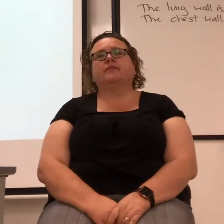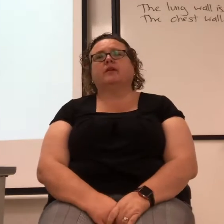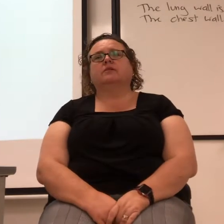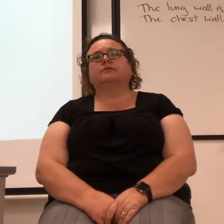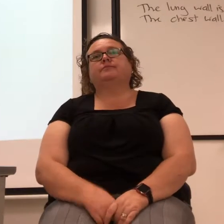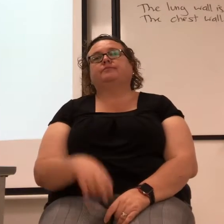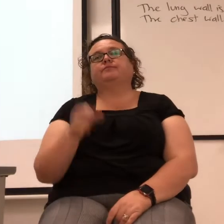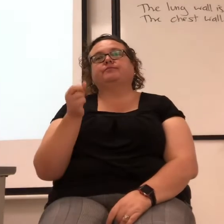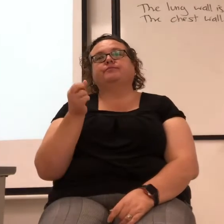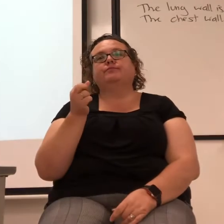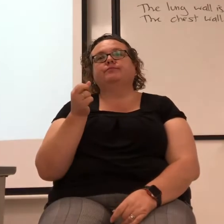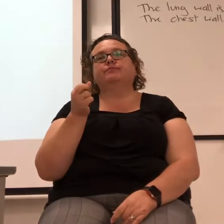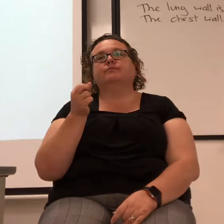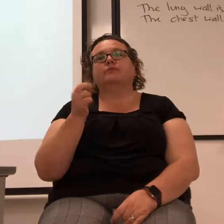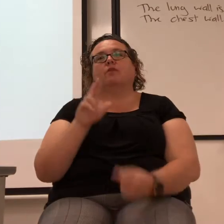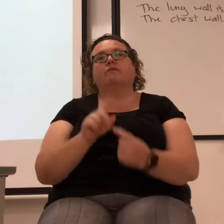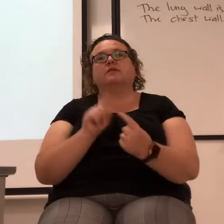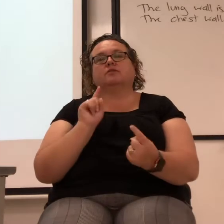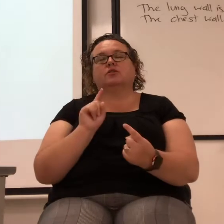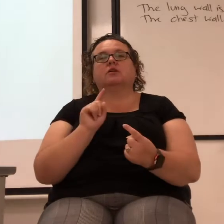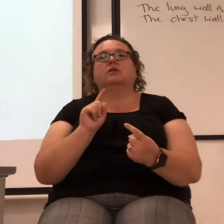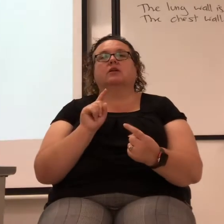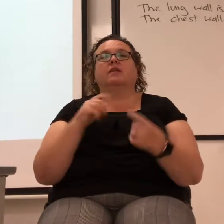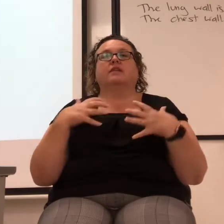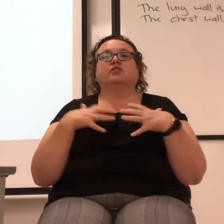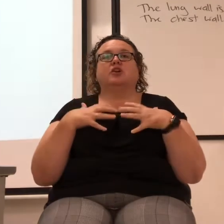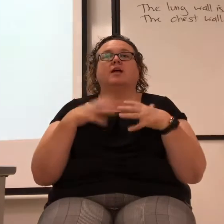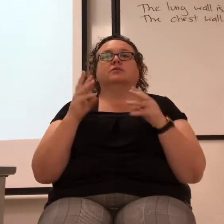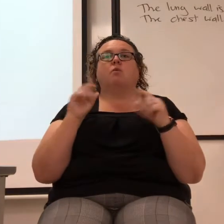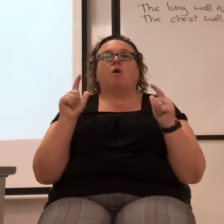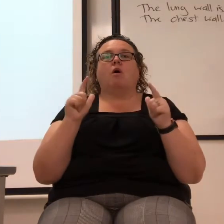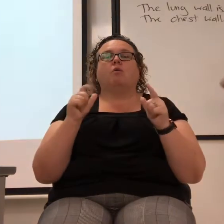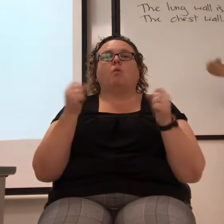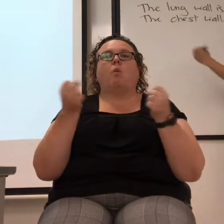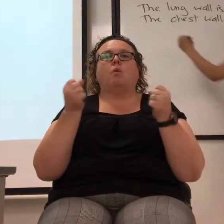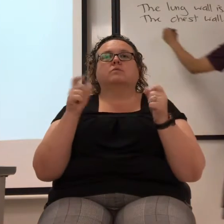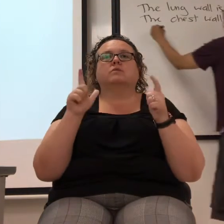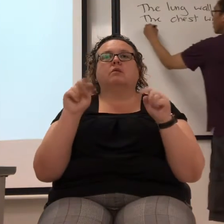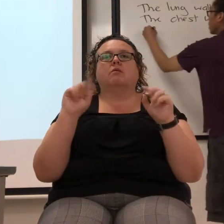Or vice versa. The lung wall holds the chest in.